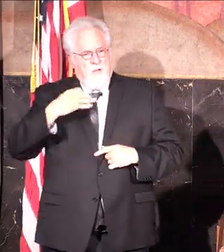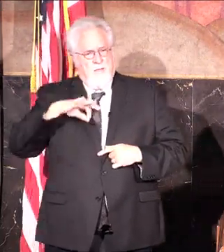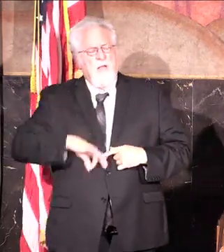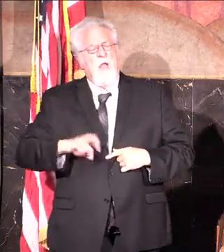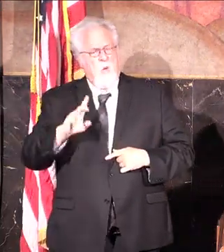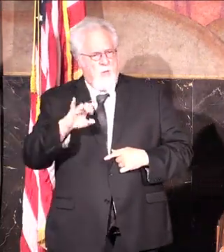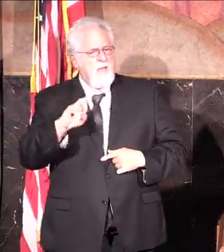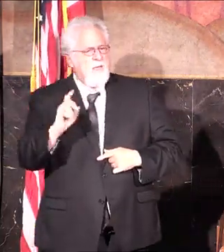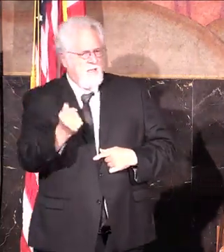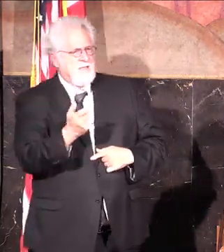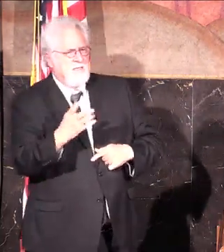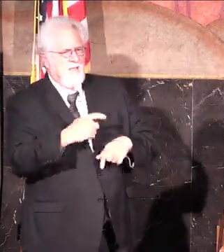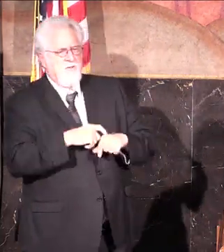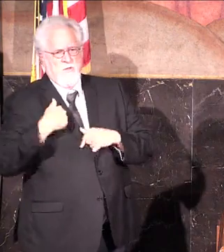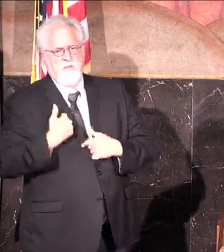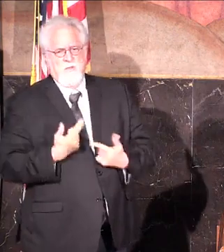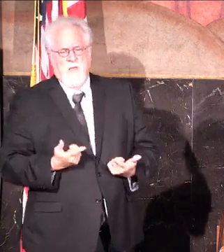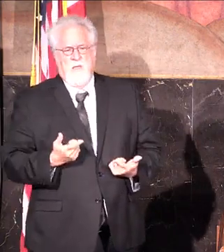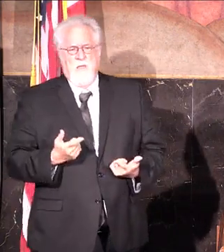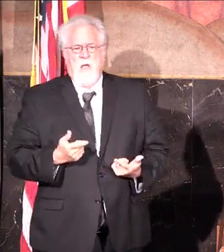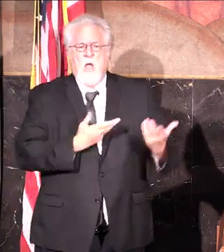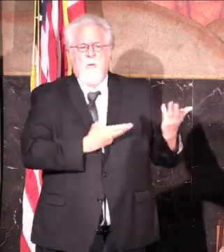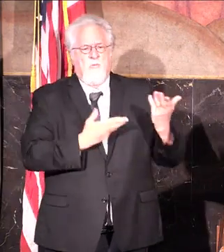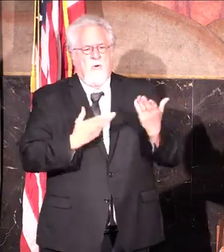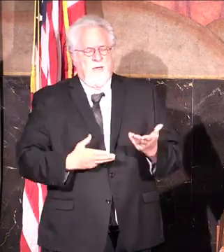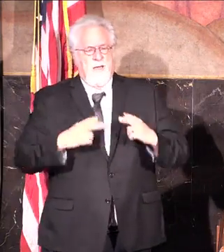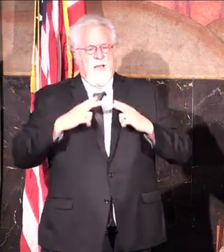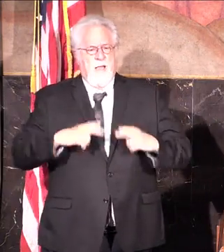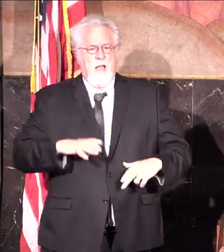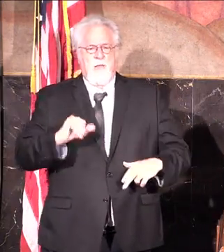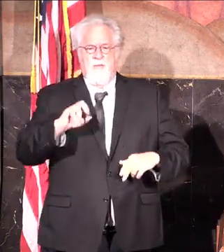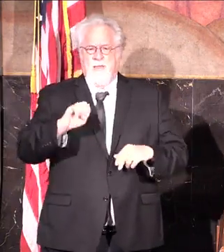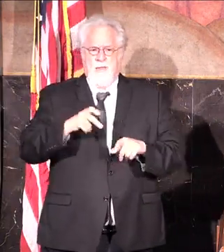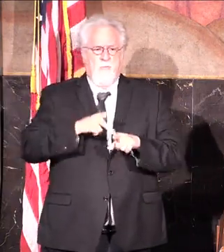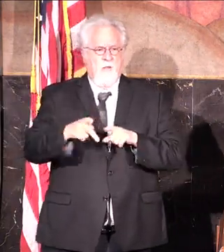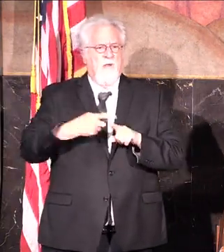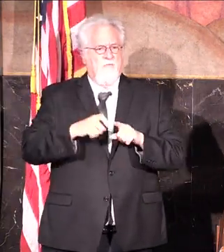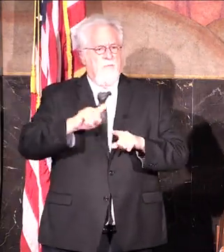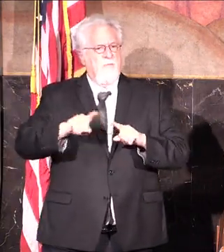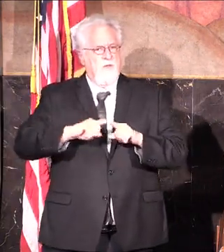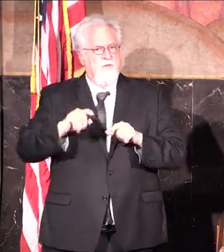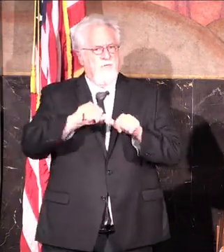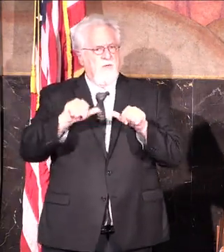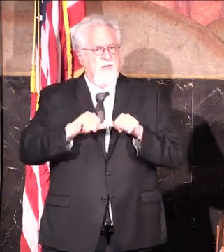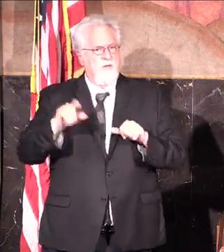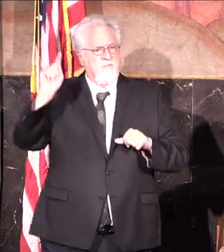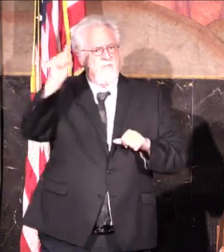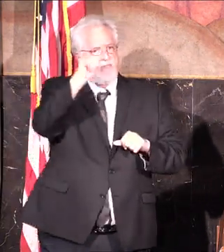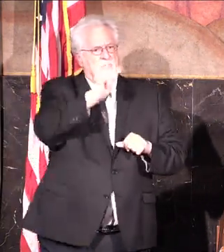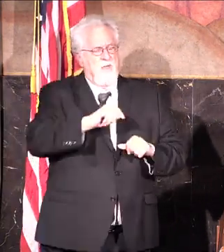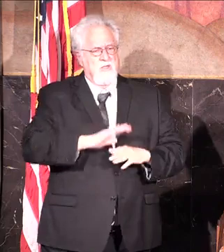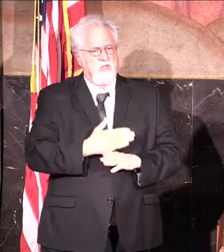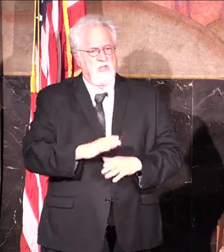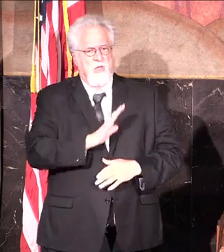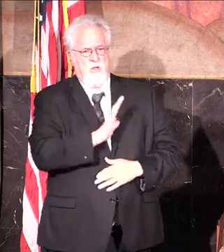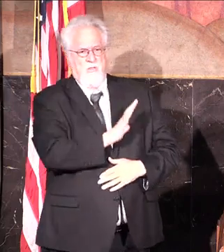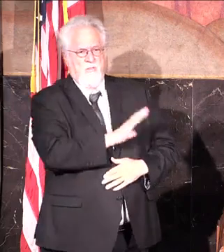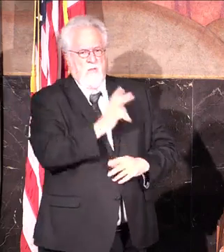this several times over the last few weeks, is to bring in healthcare professionals from different parts of the state who can share what